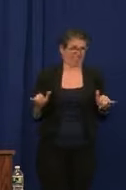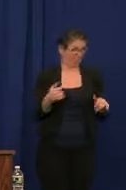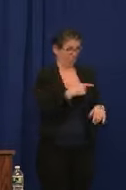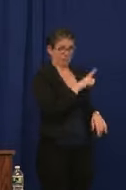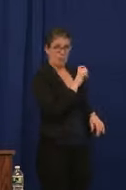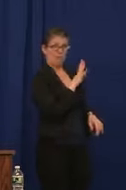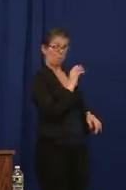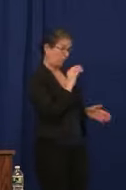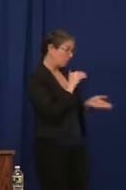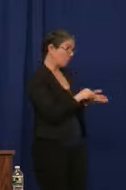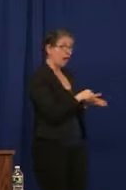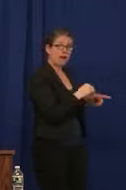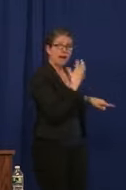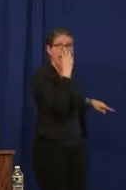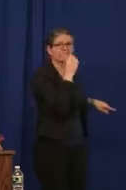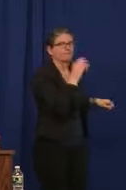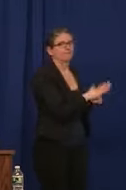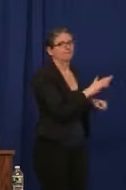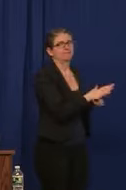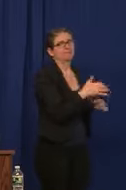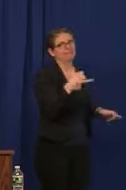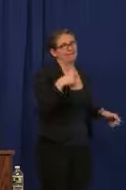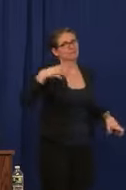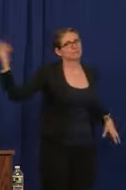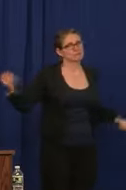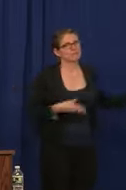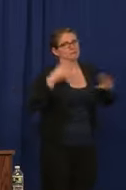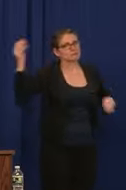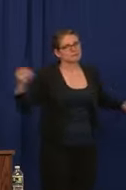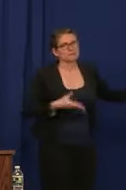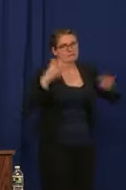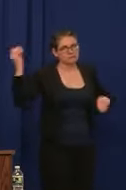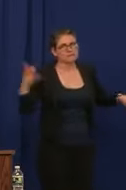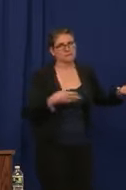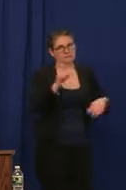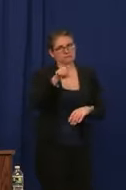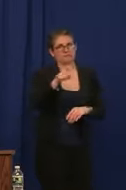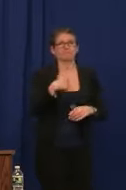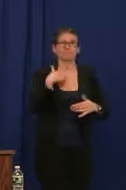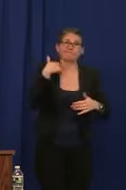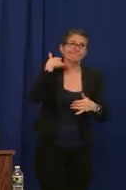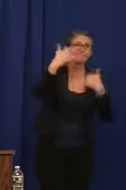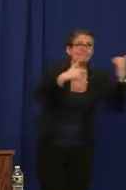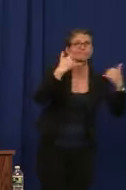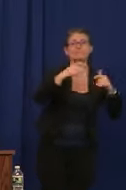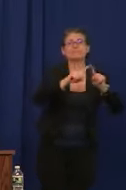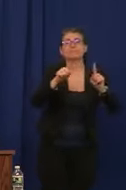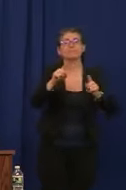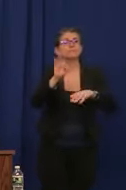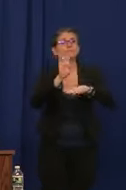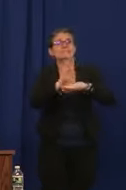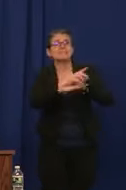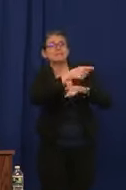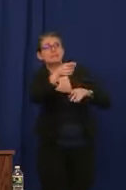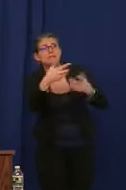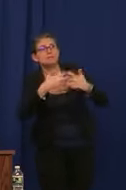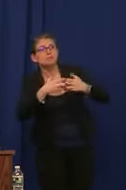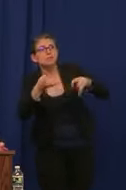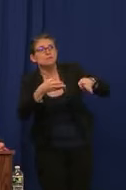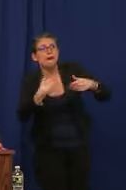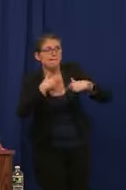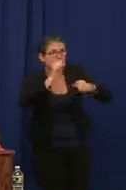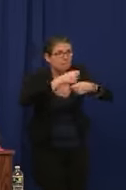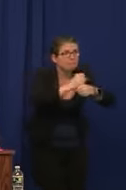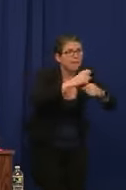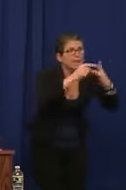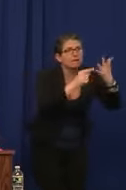additional PPE, both from private market sources as well as to produce PPE here in the state of Maine for the state